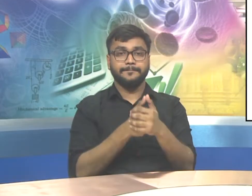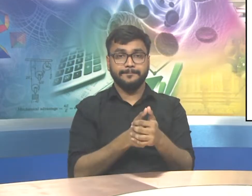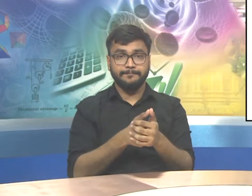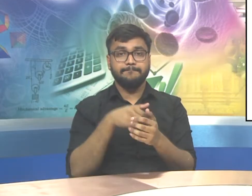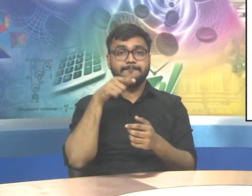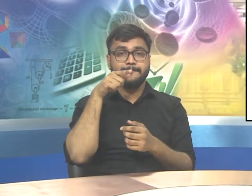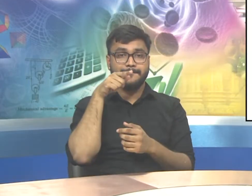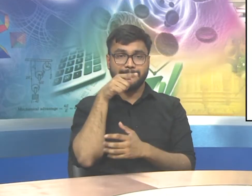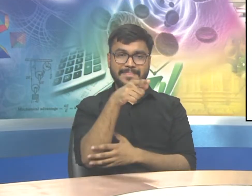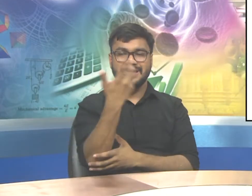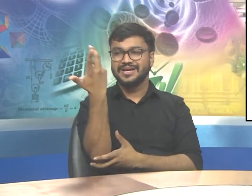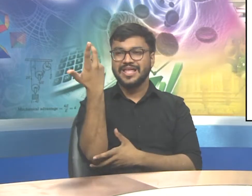For example,